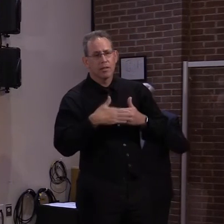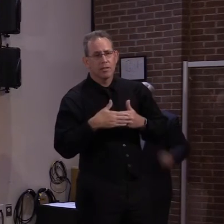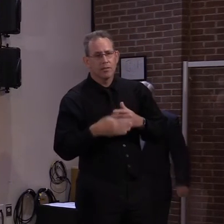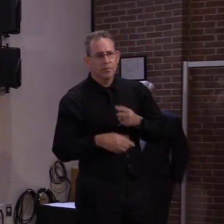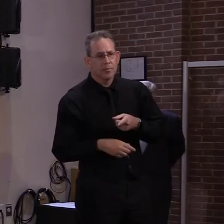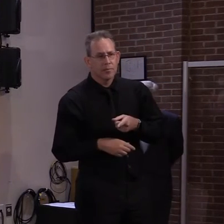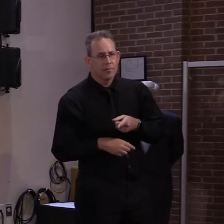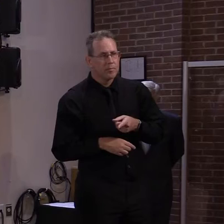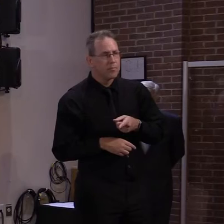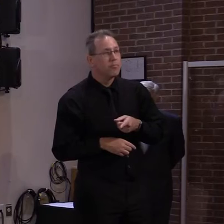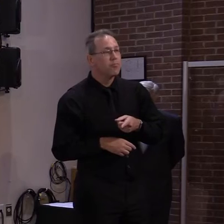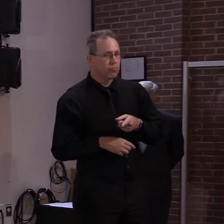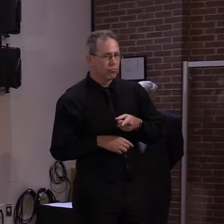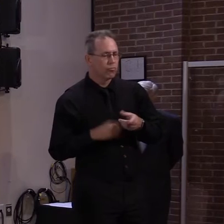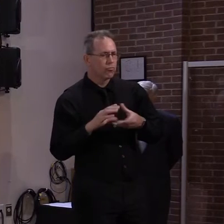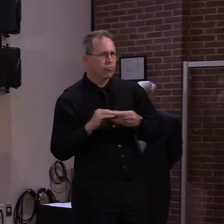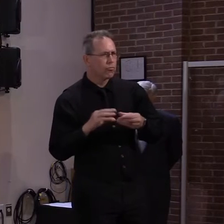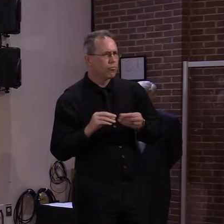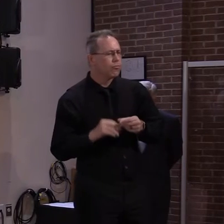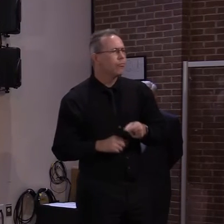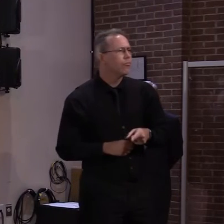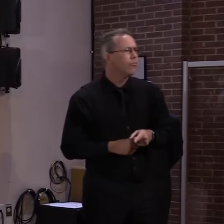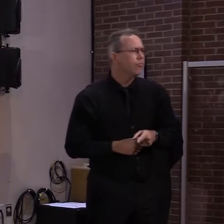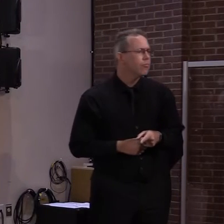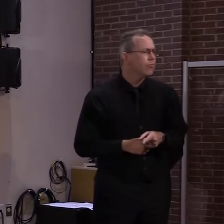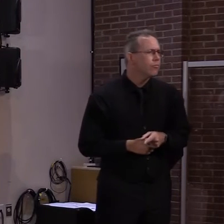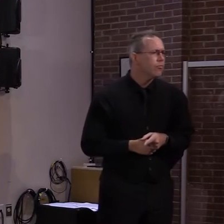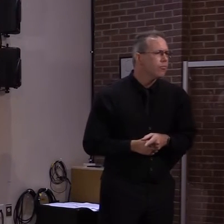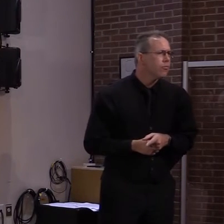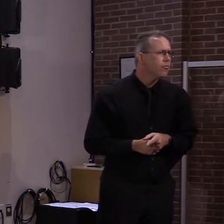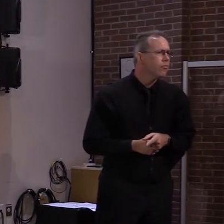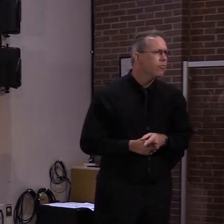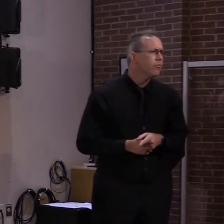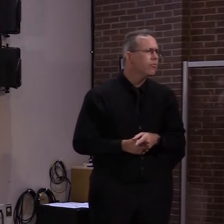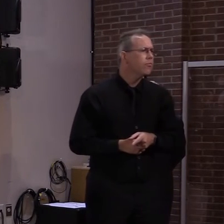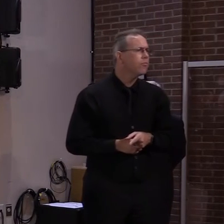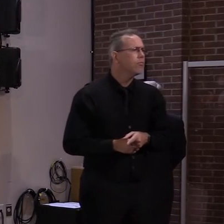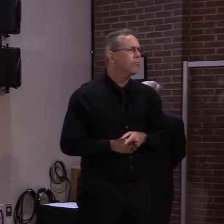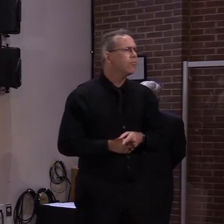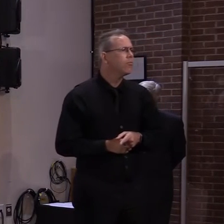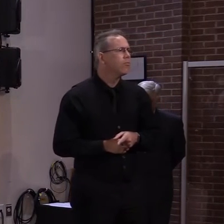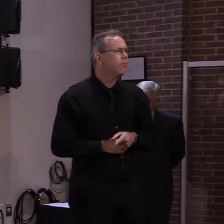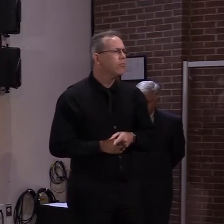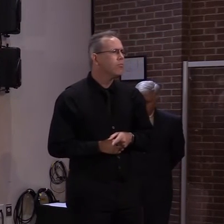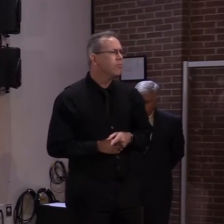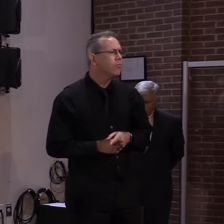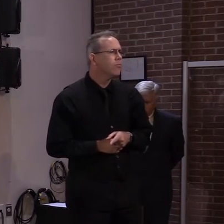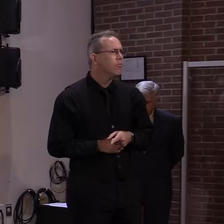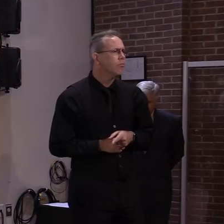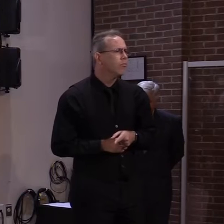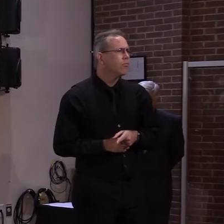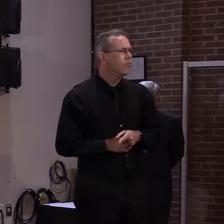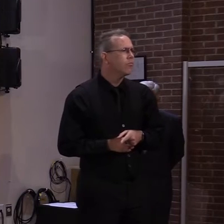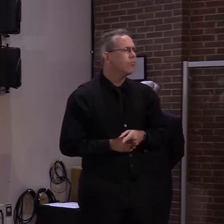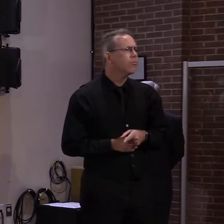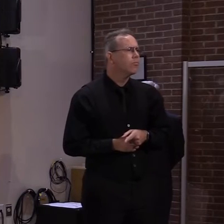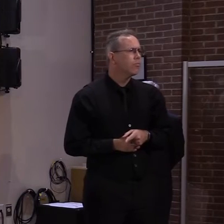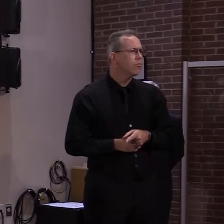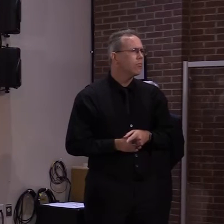Wallace Allen, 7 days. Hi. My question is sort of like Lisa's, except it's about businesses. It seems like you guys